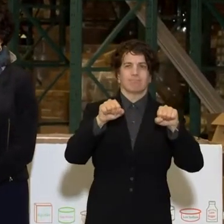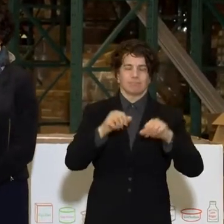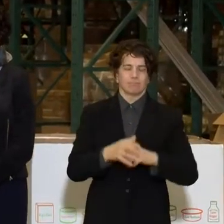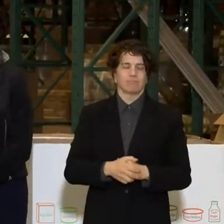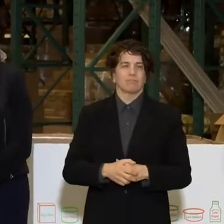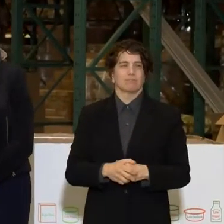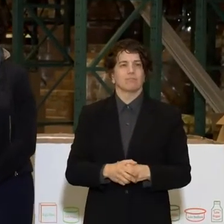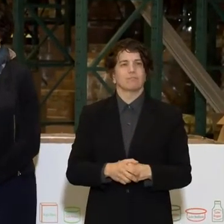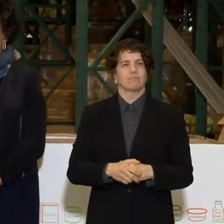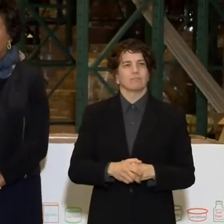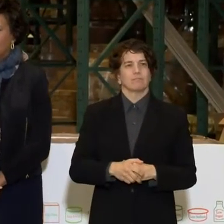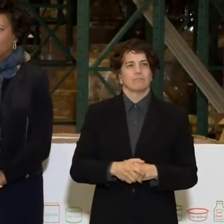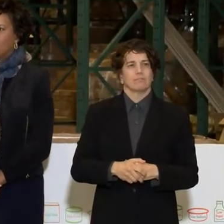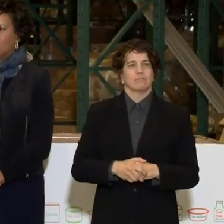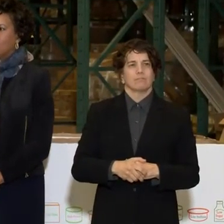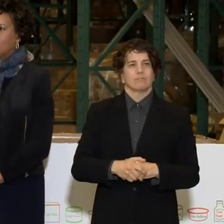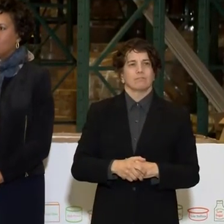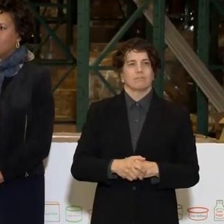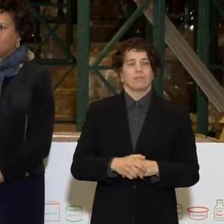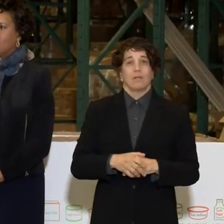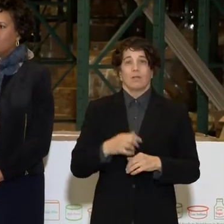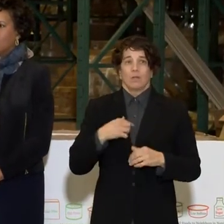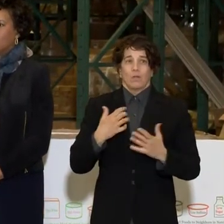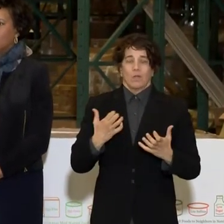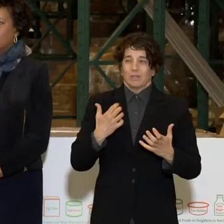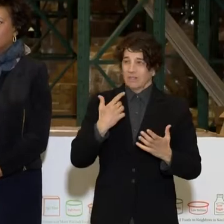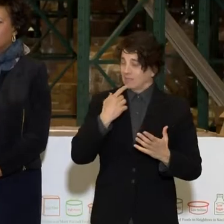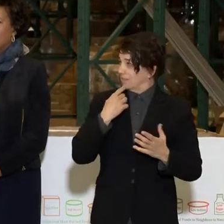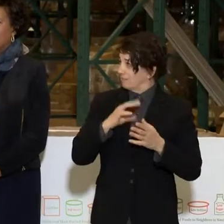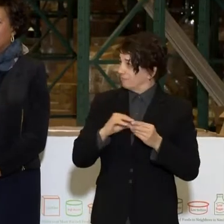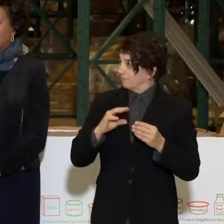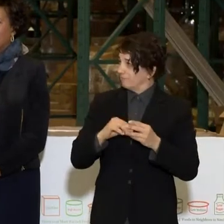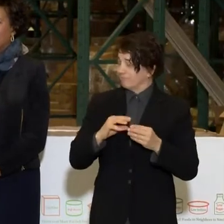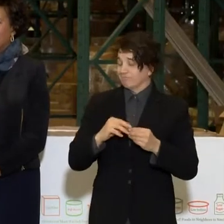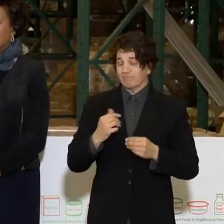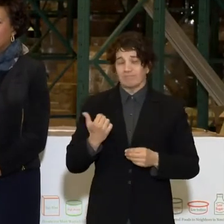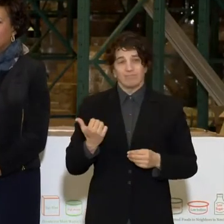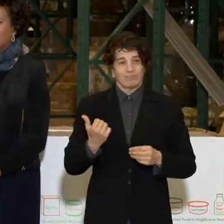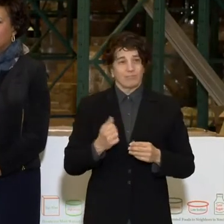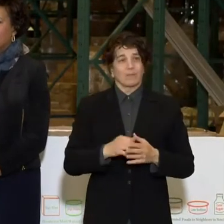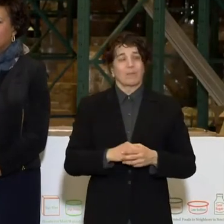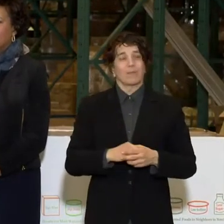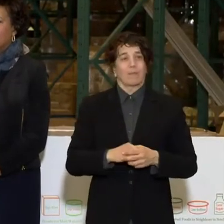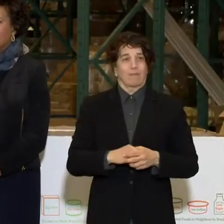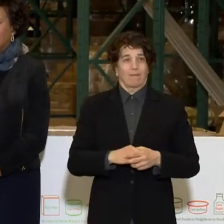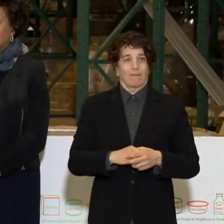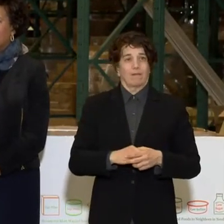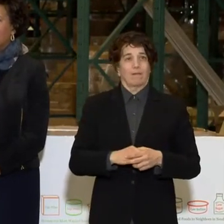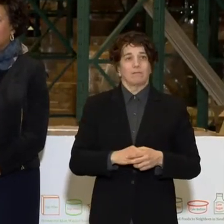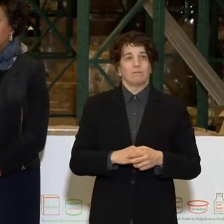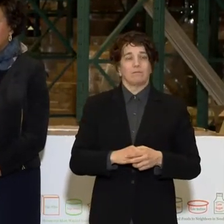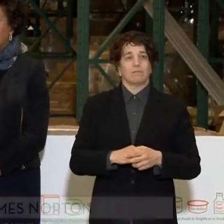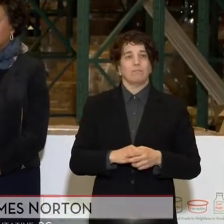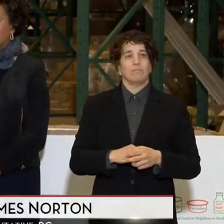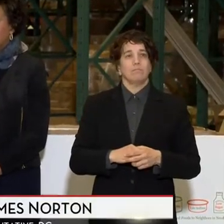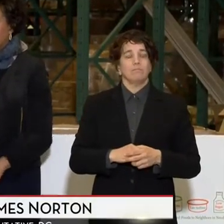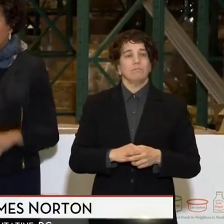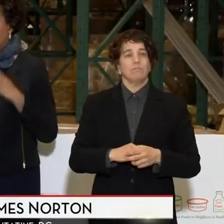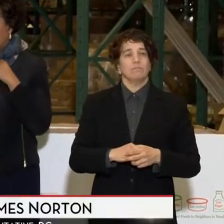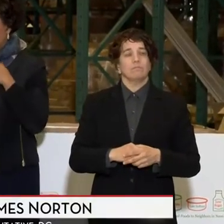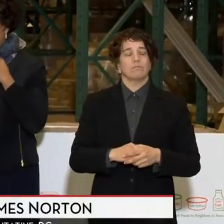this. I must say, I understand how important it is now. Each year,